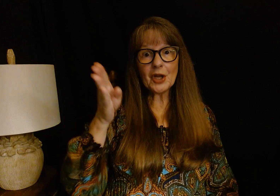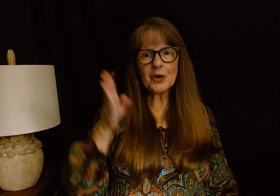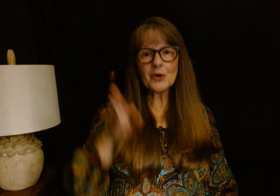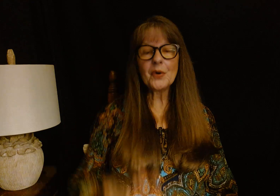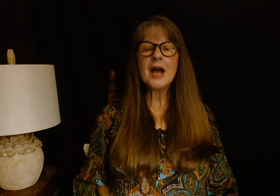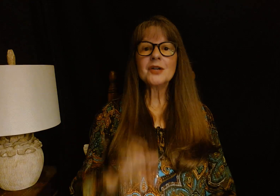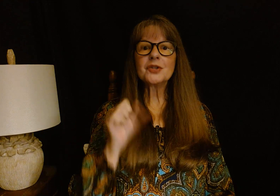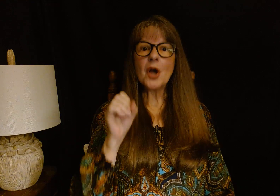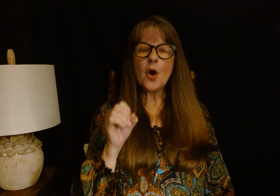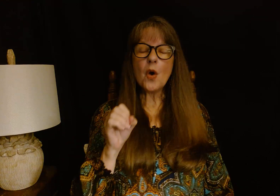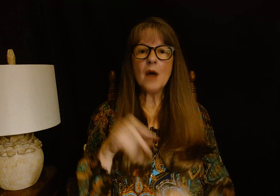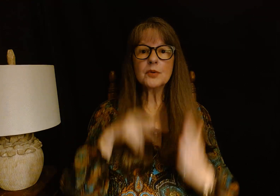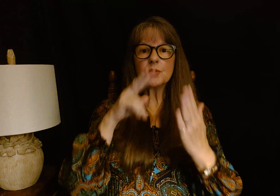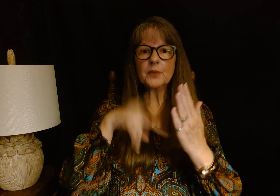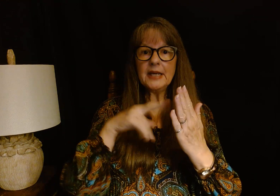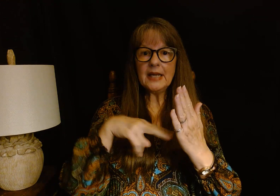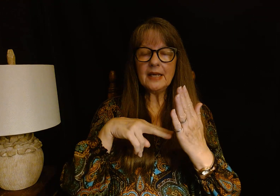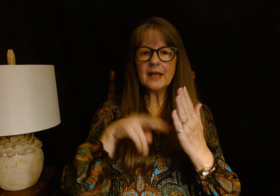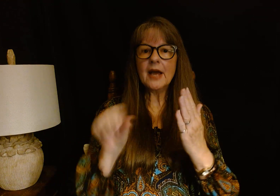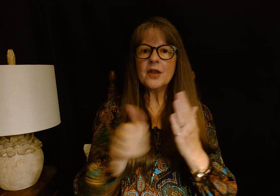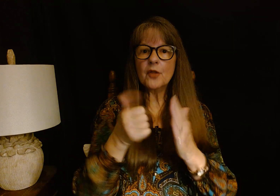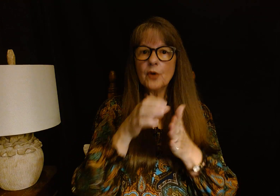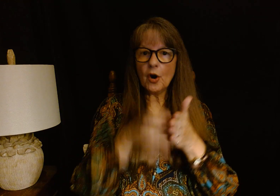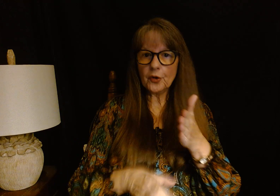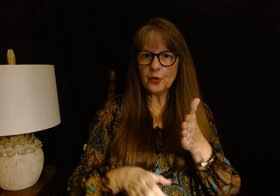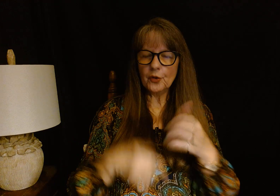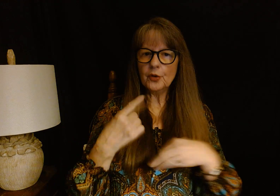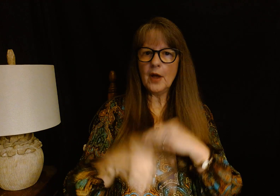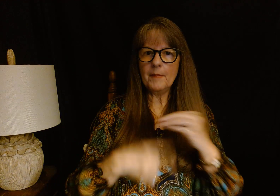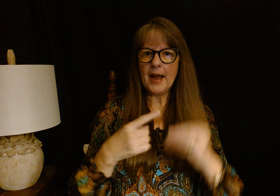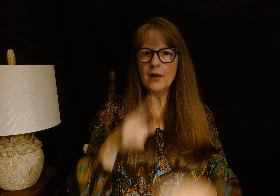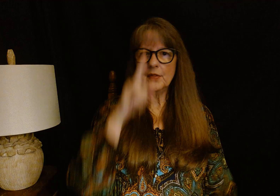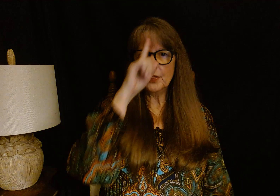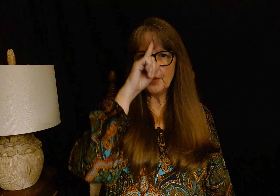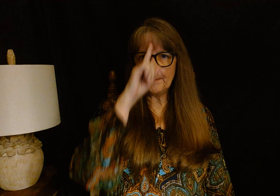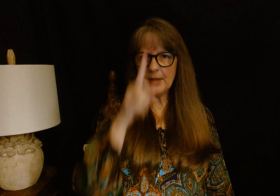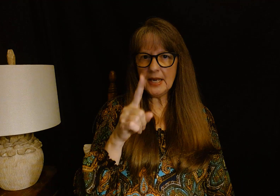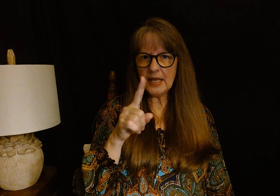Hello. So I was reading another article about the penny,